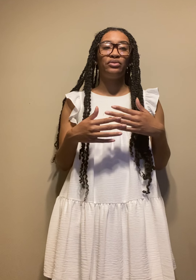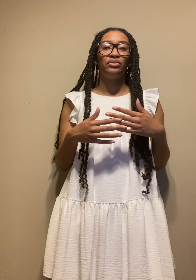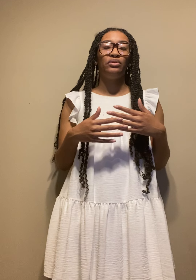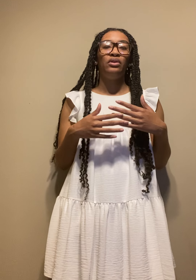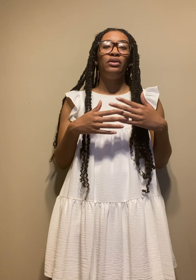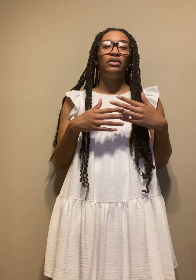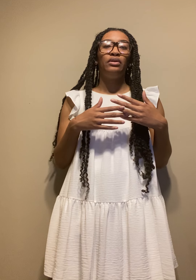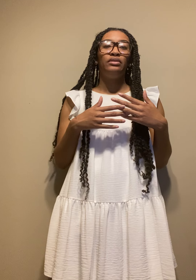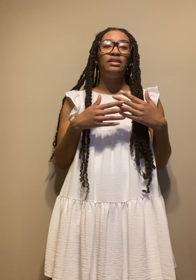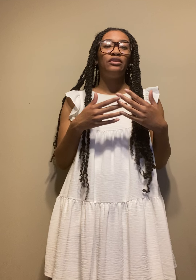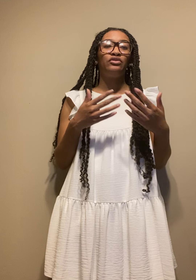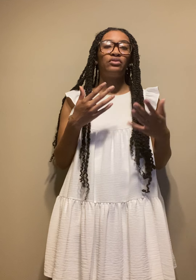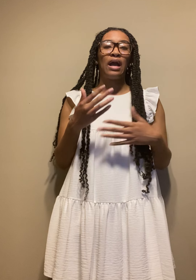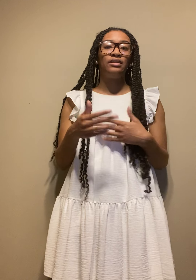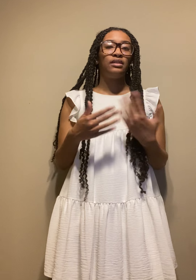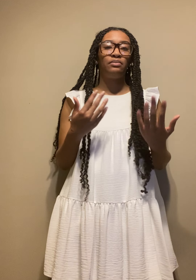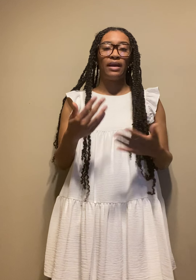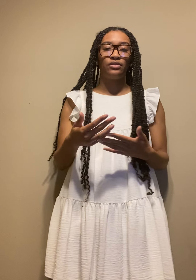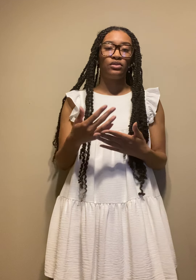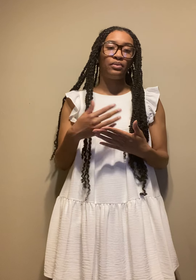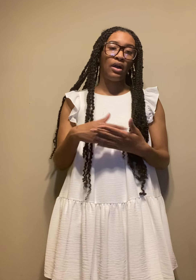to try to dismantle the